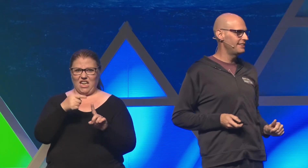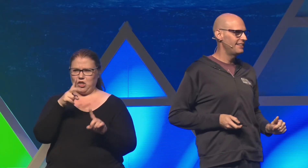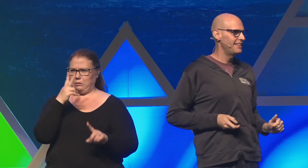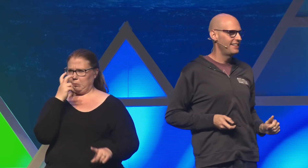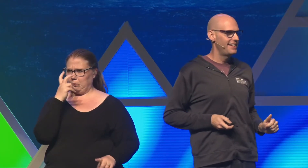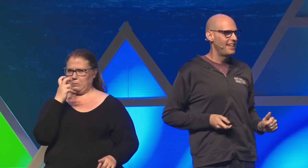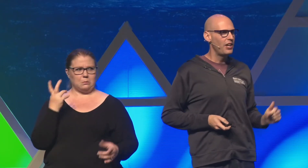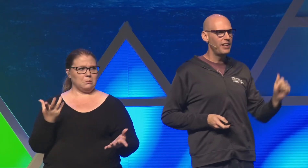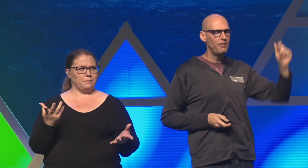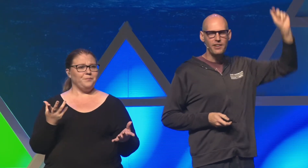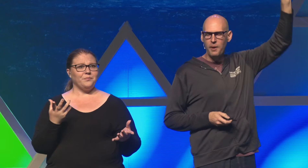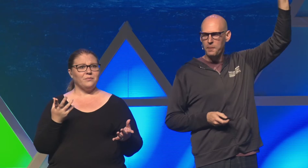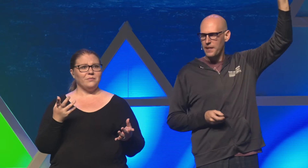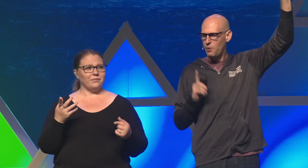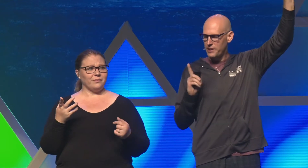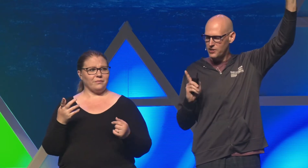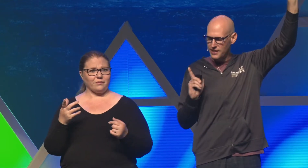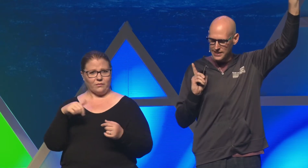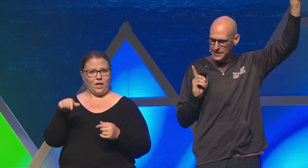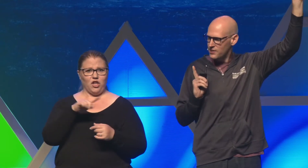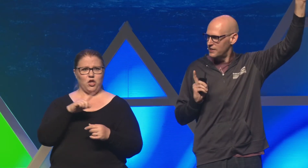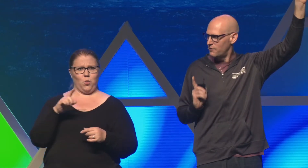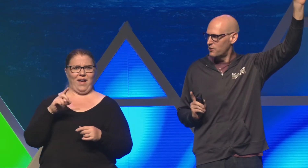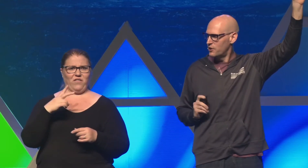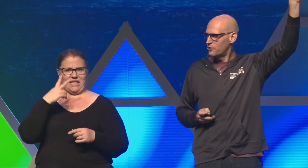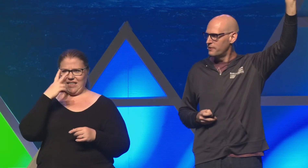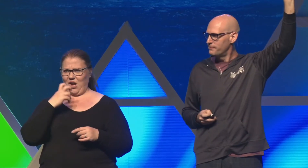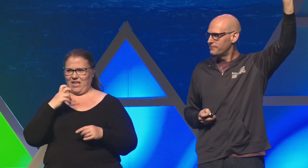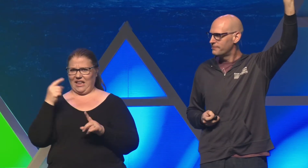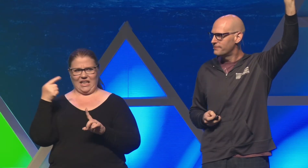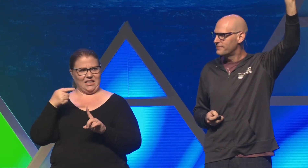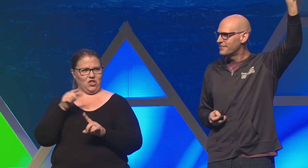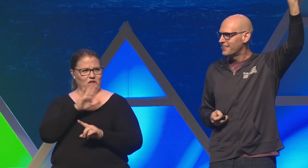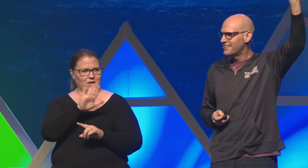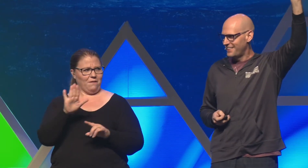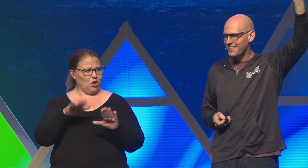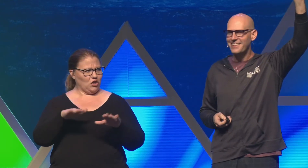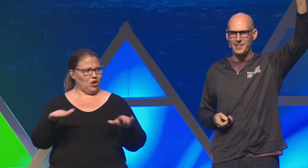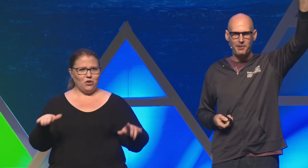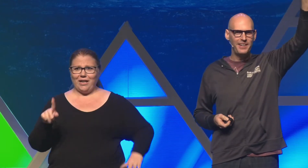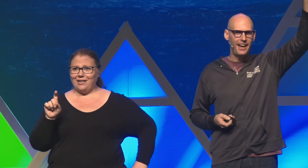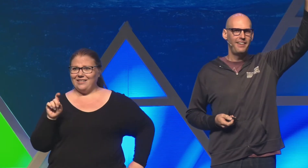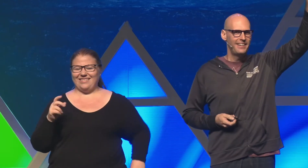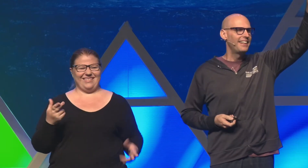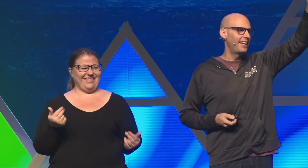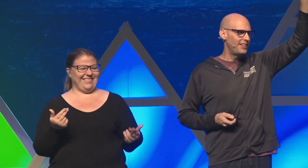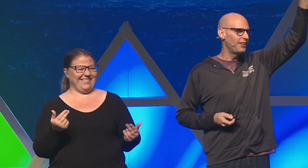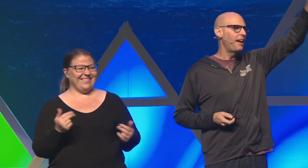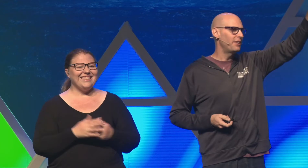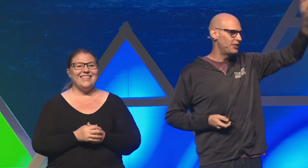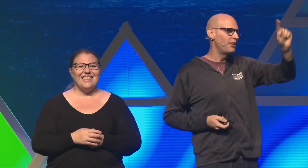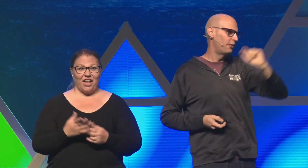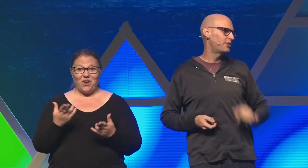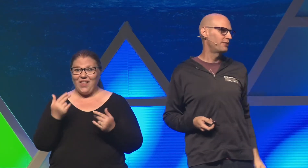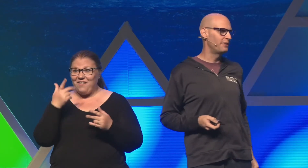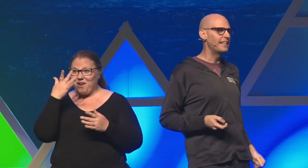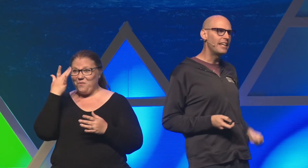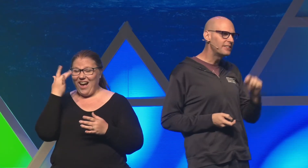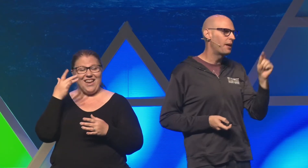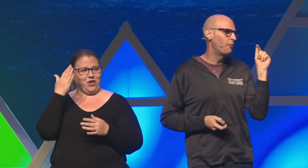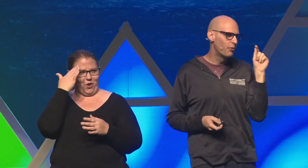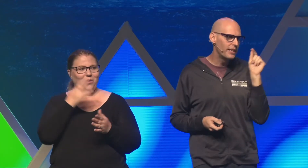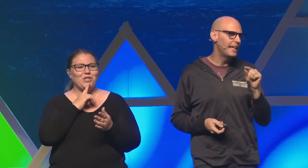questioned? Y'all ever questioned the intentions of your children? Come on now. Like, you're laughing because you know it's true.